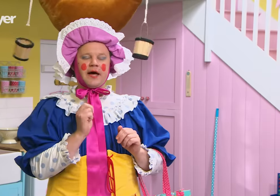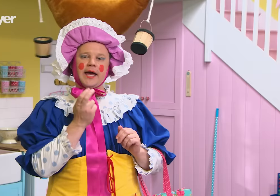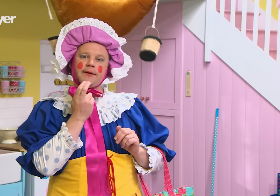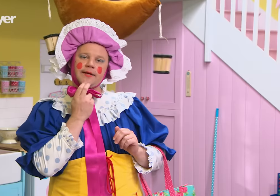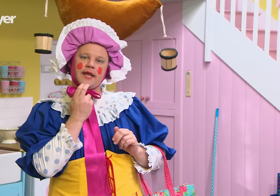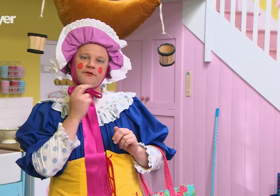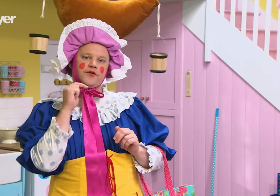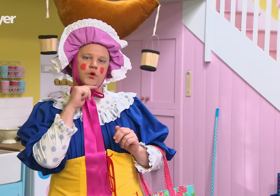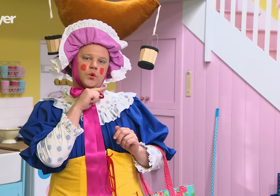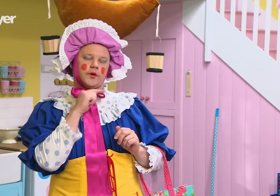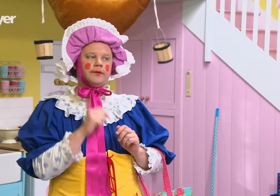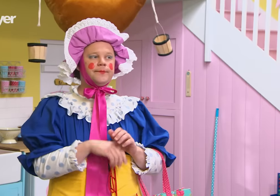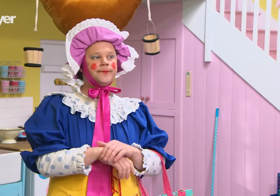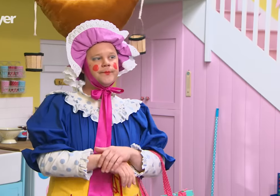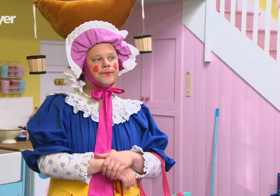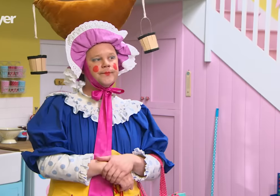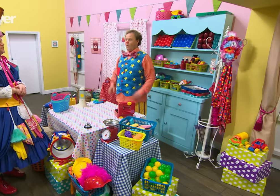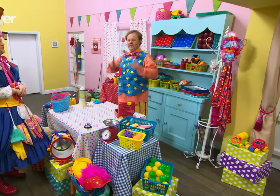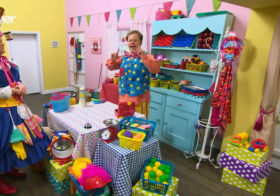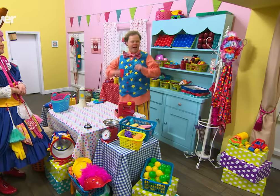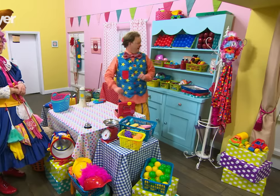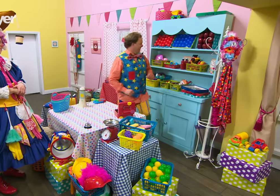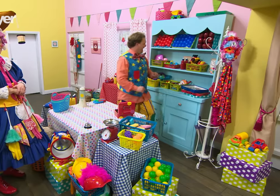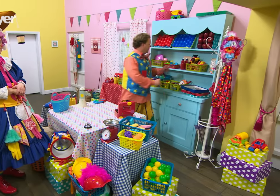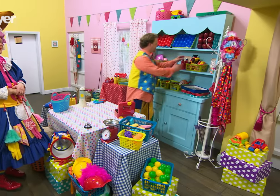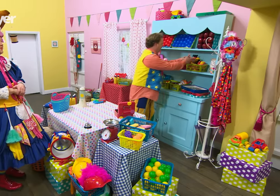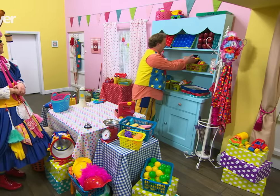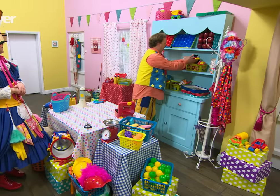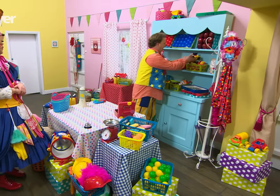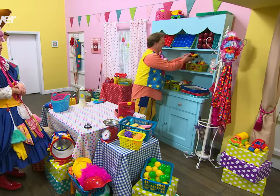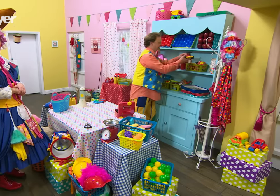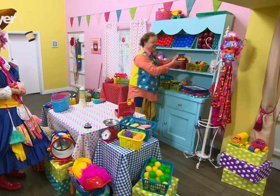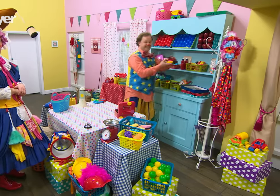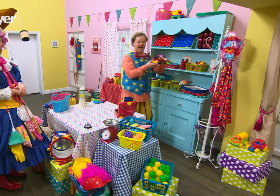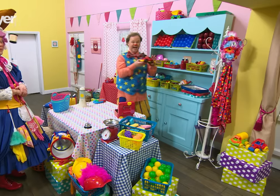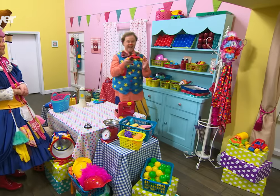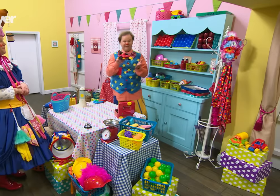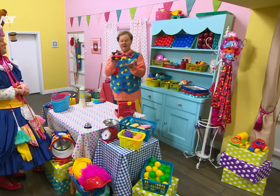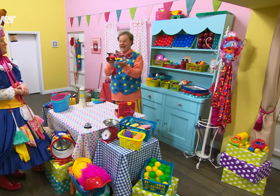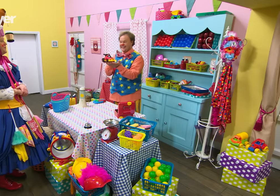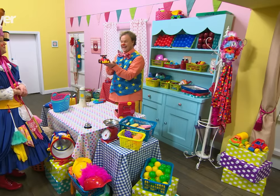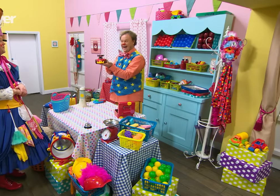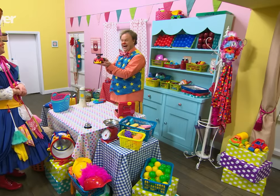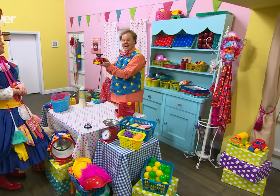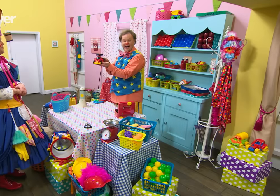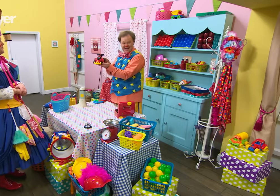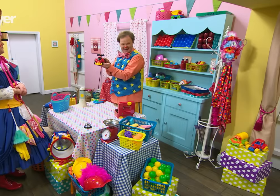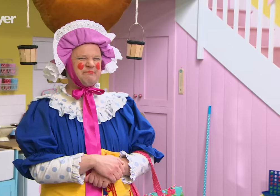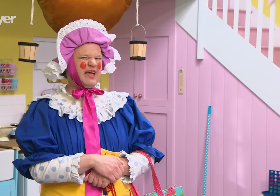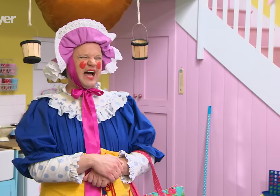my nephew. Oh, well, how about a shiny red car? I'm